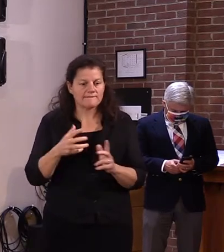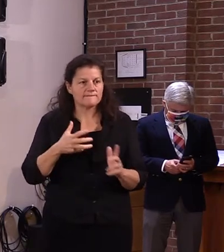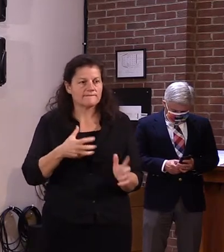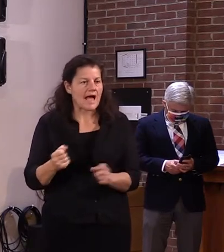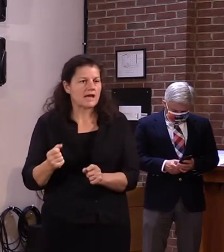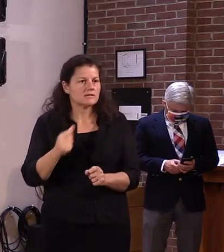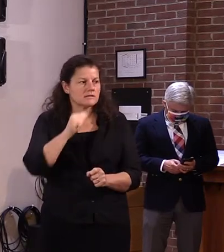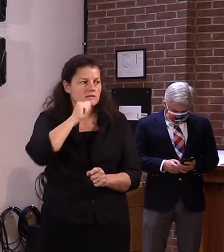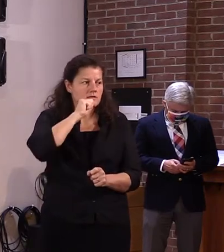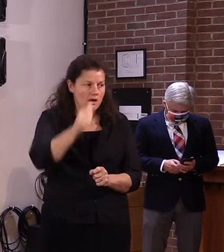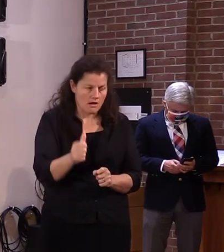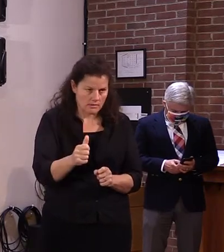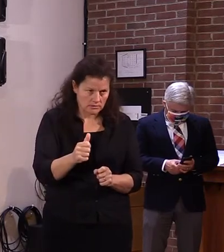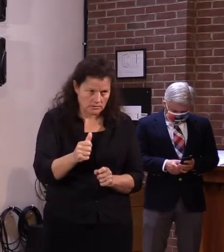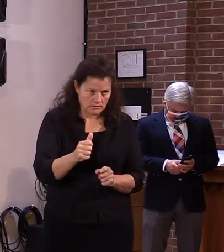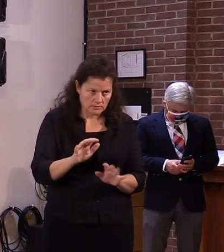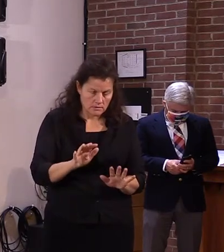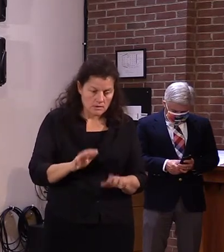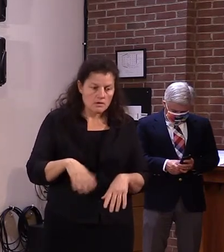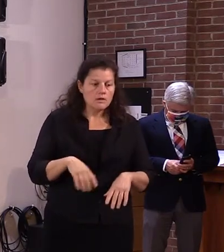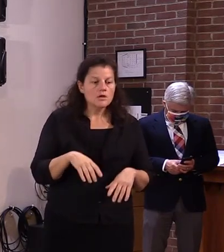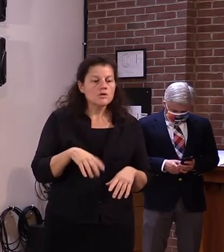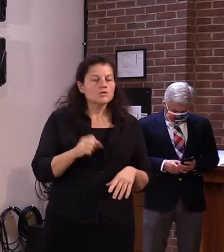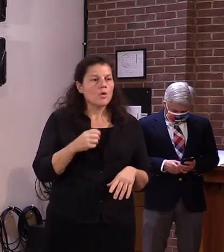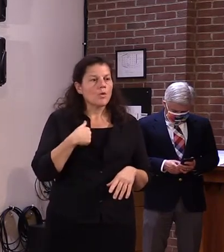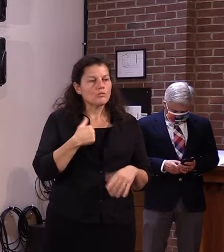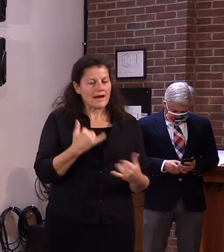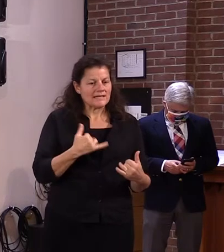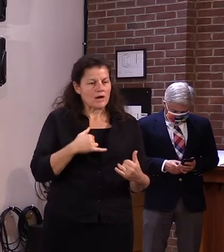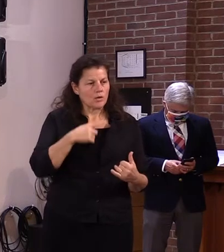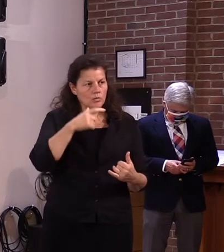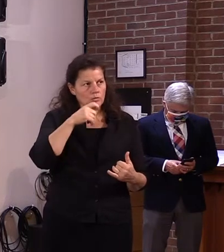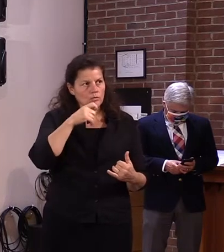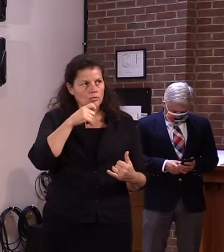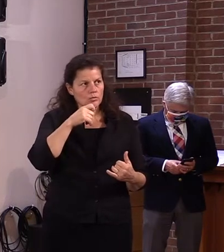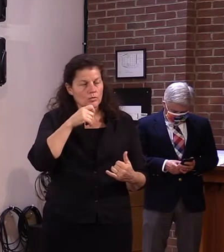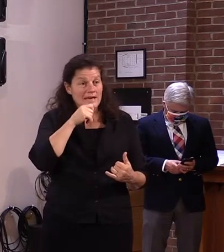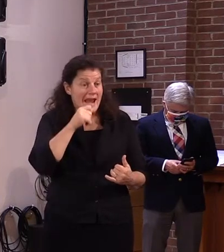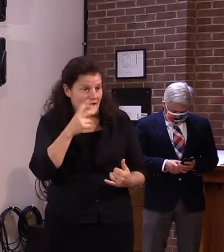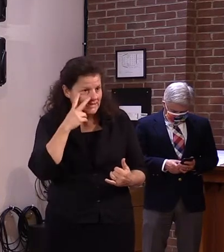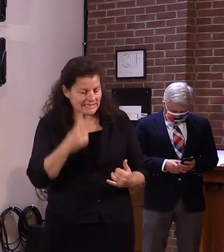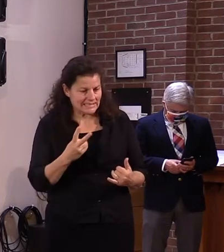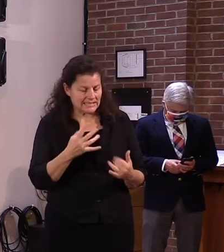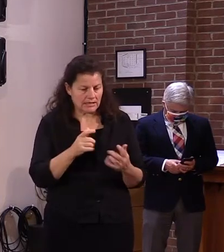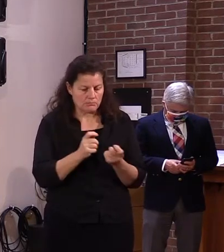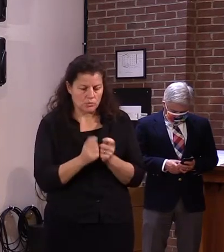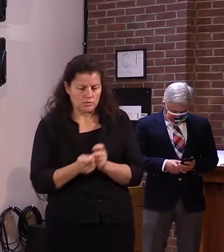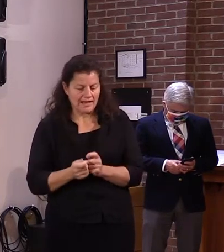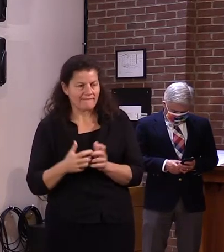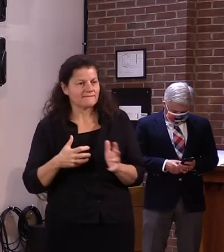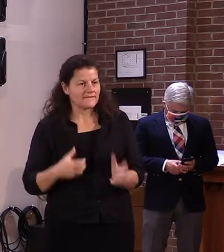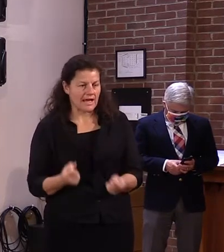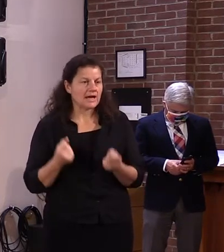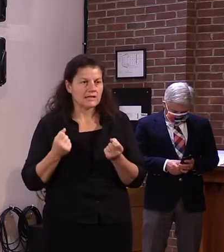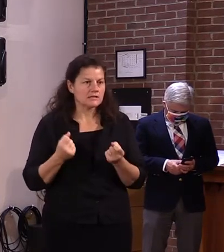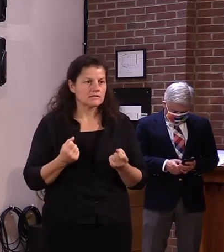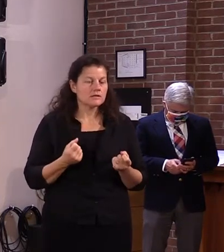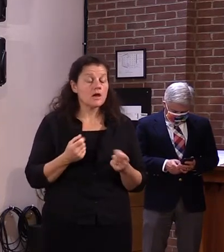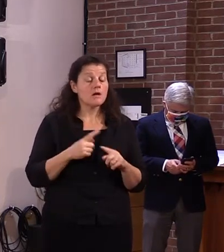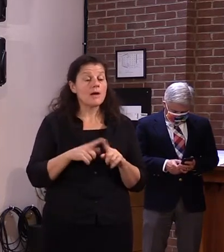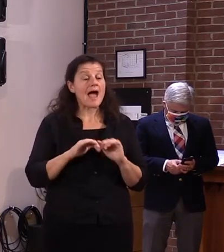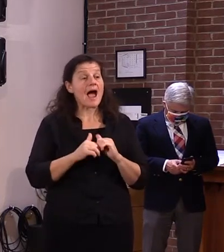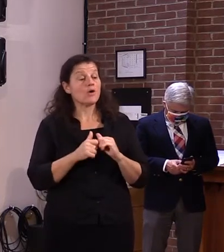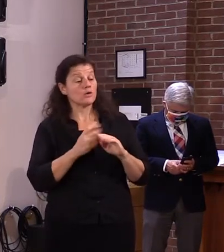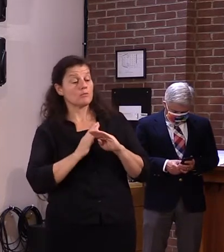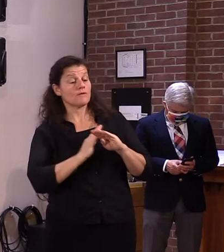explain some of what we're seeing or not seeing right now. But in terms of how would we prevent